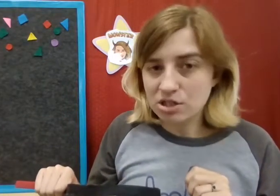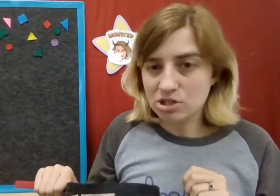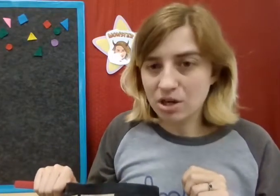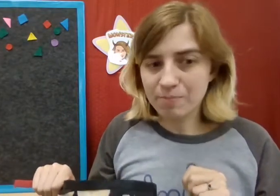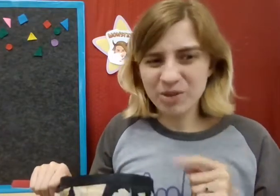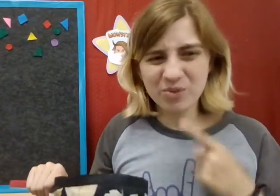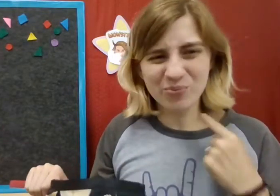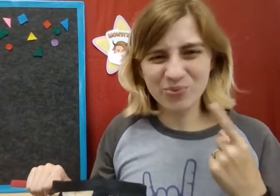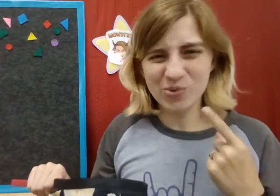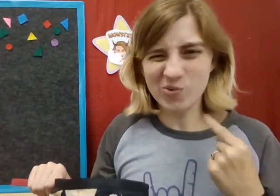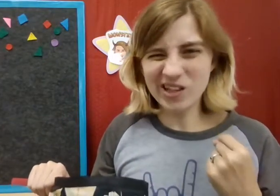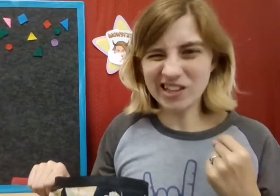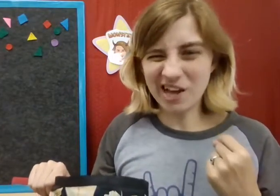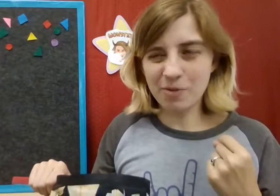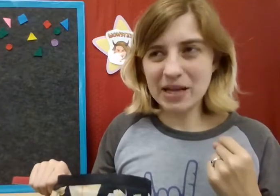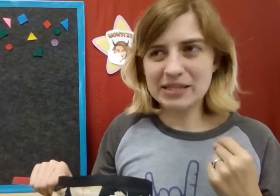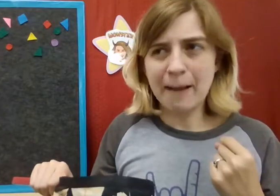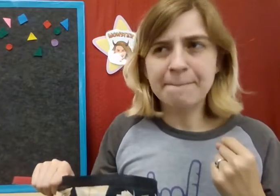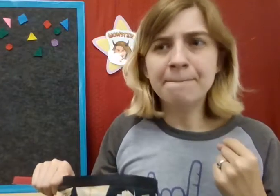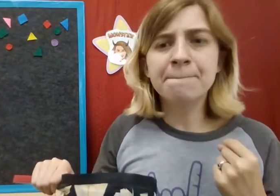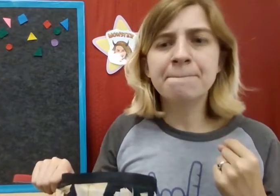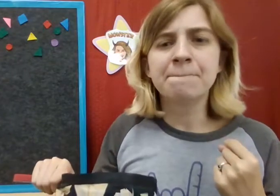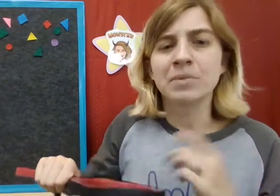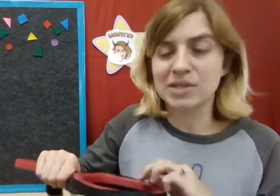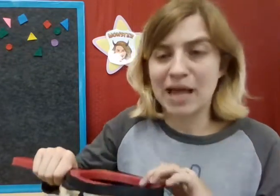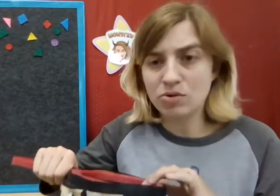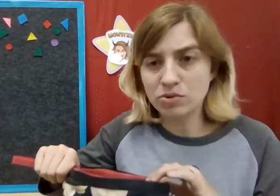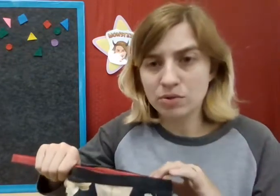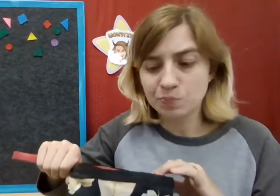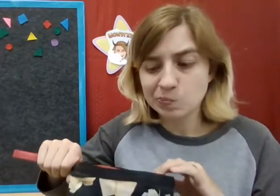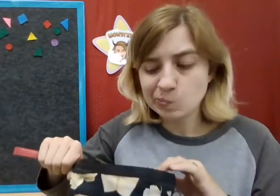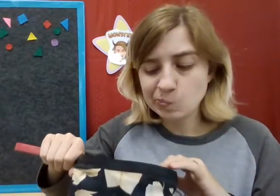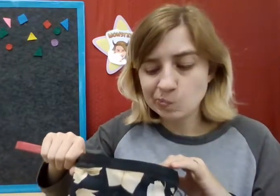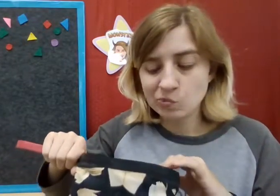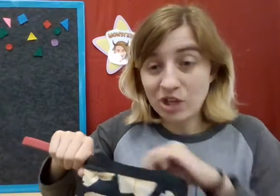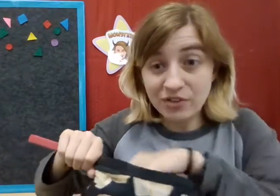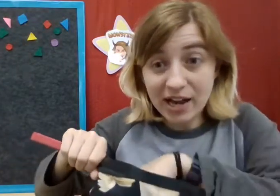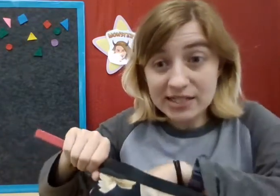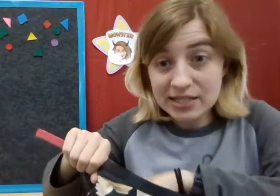Monster. What letter makes that m sound? You have your guesses?